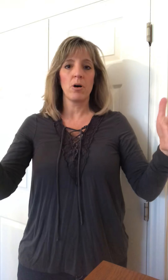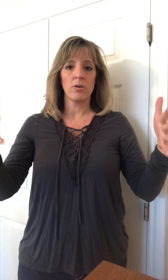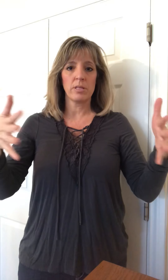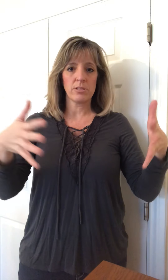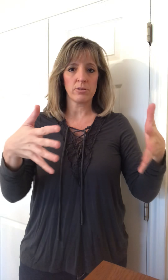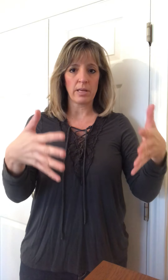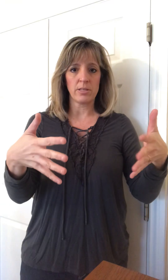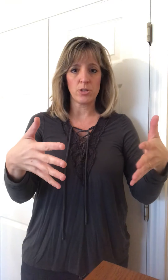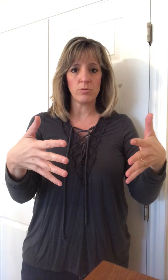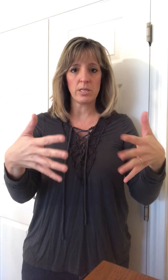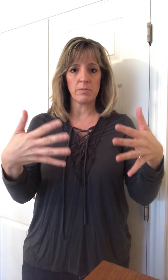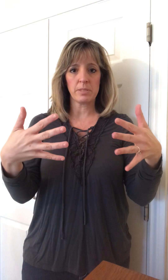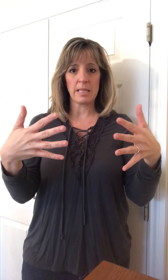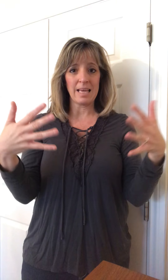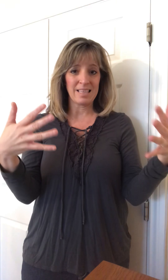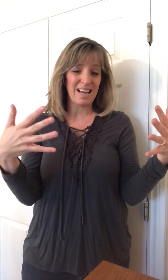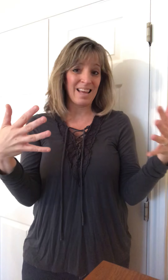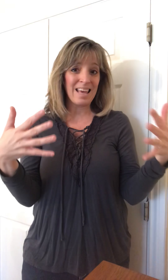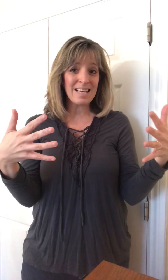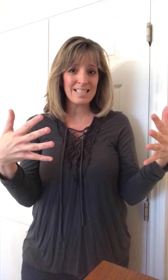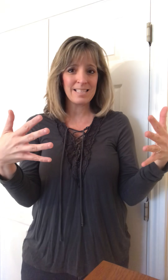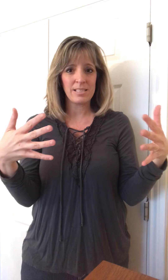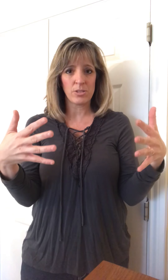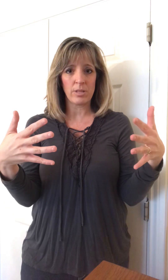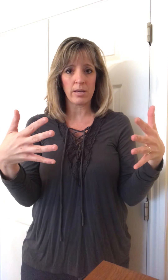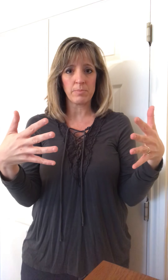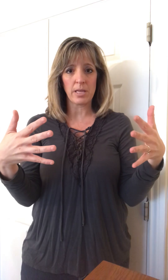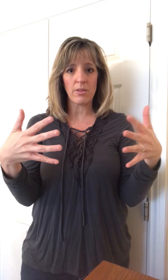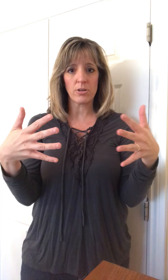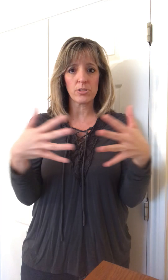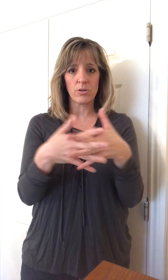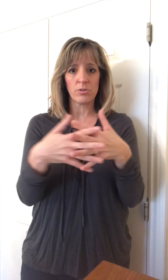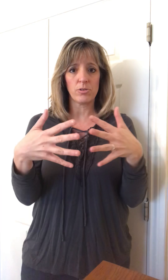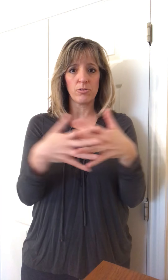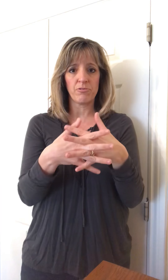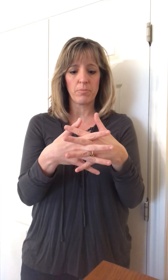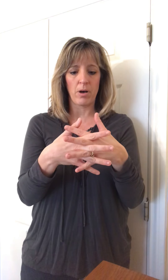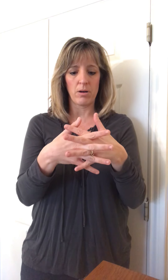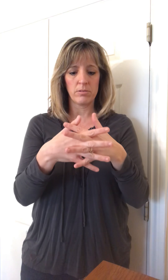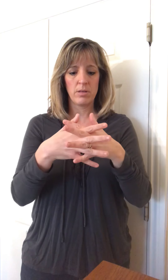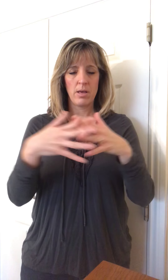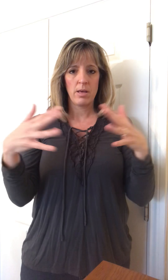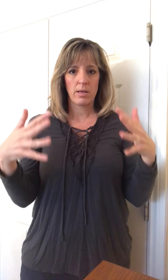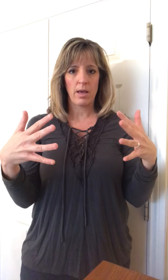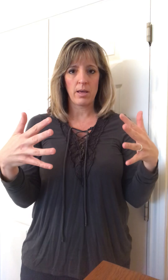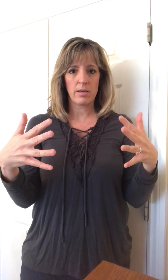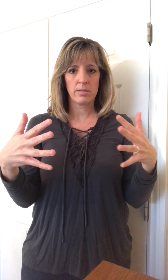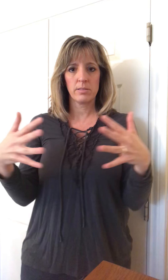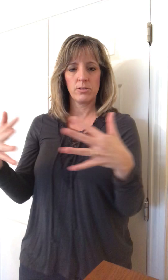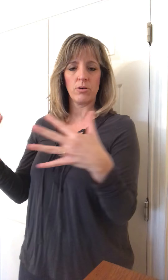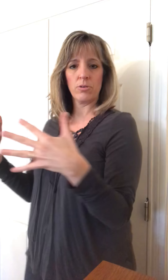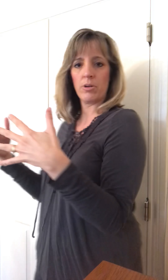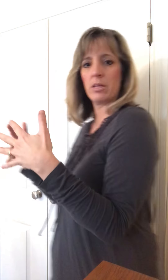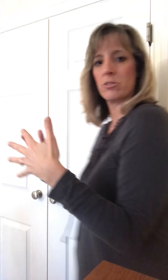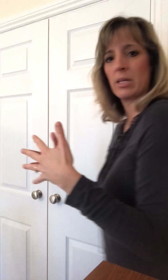Football, these are like the 2 teams and they kind of hit, and so they come together, so you do football. Okay, so your hands are like